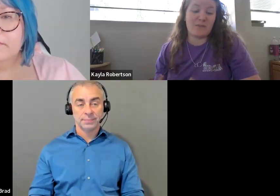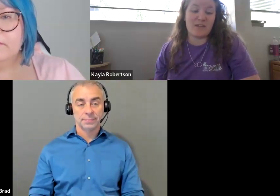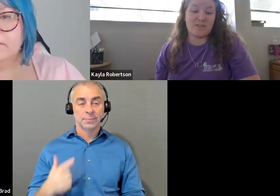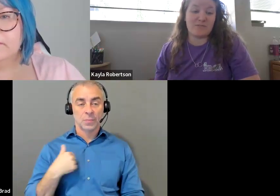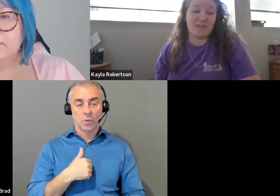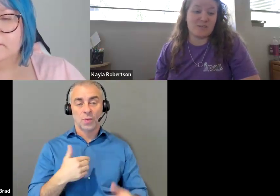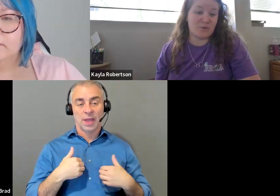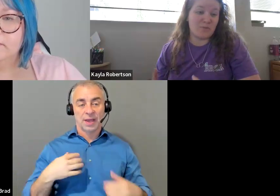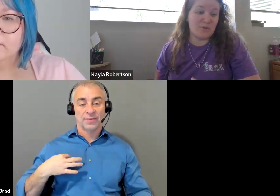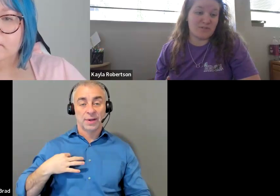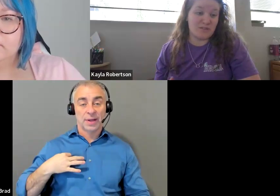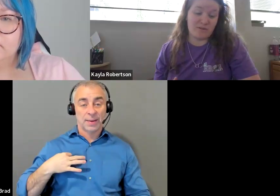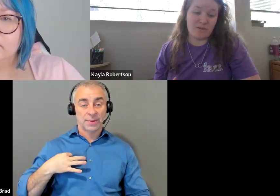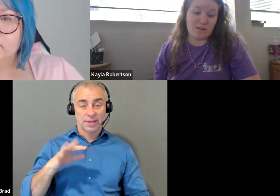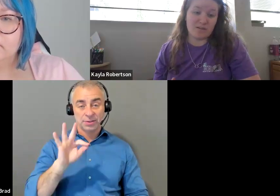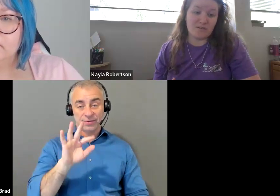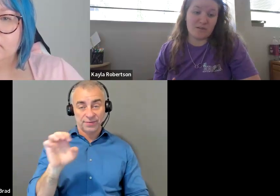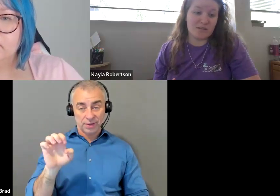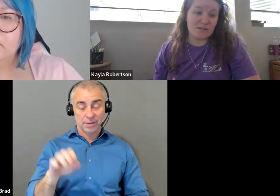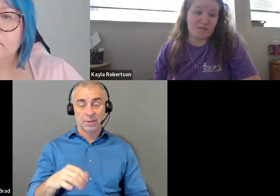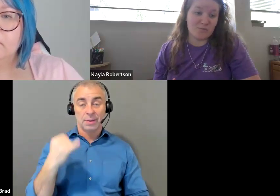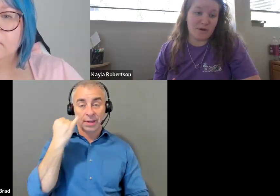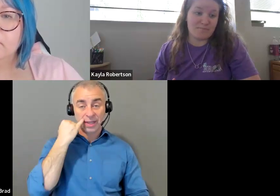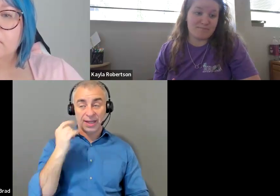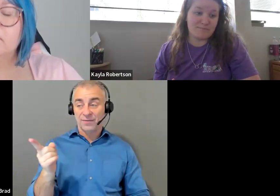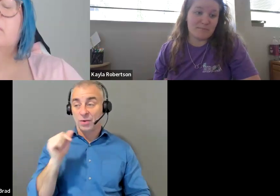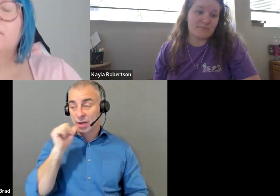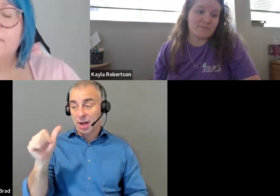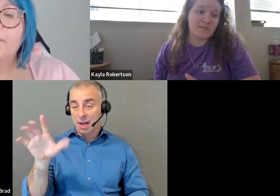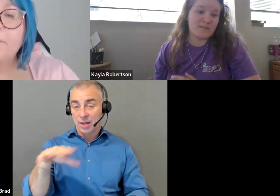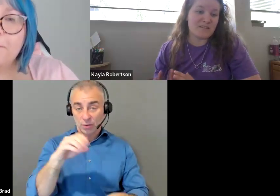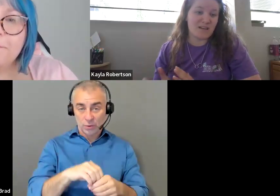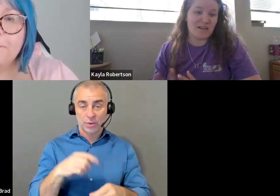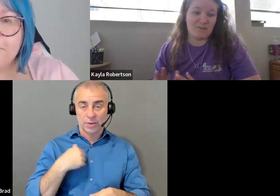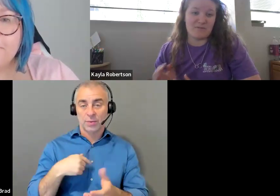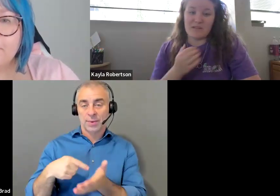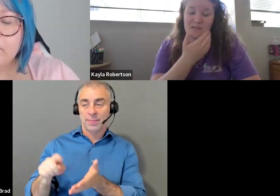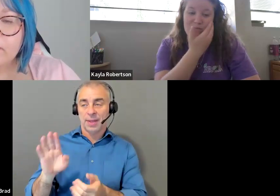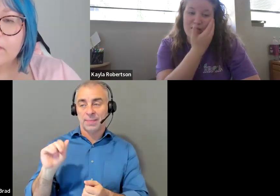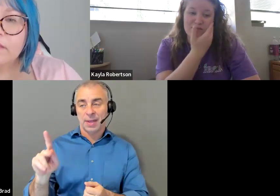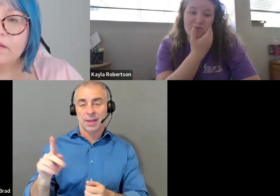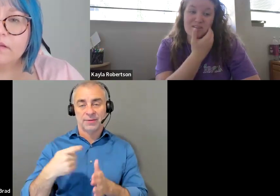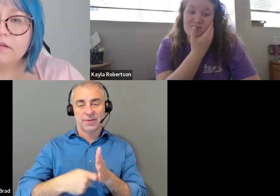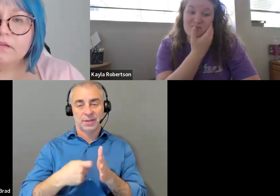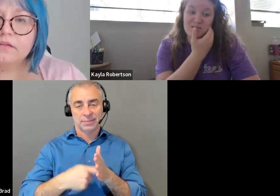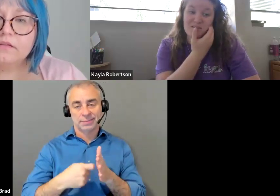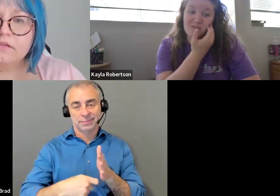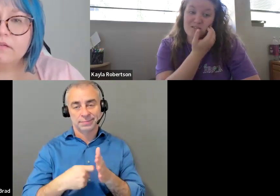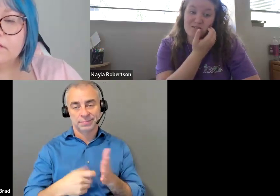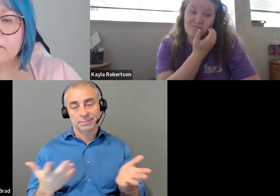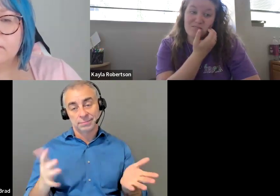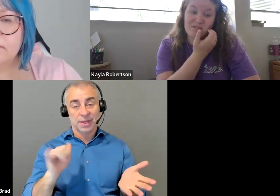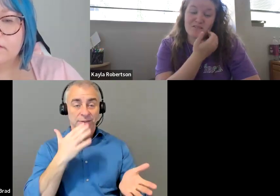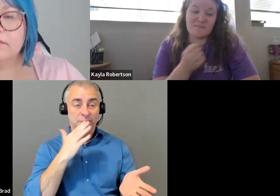and that application fee is reimbursed if they're not included in the youth program. that's kind of how we've done it in the past. But that is a really